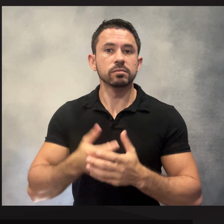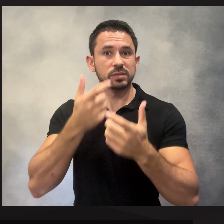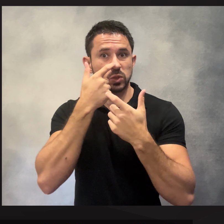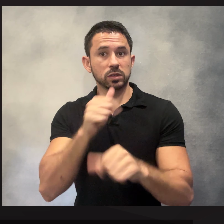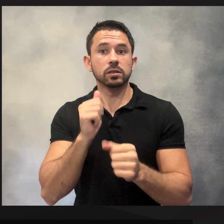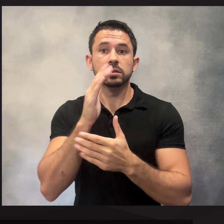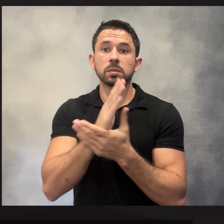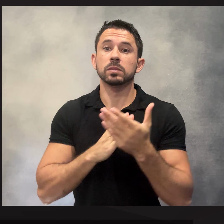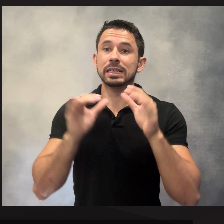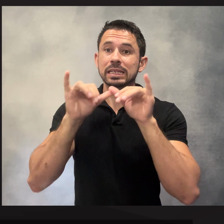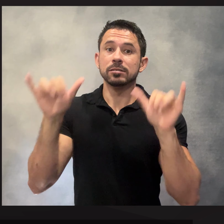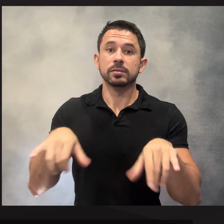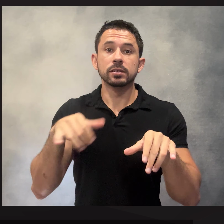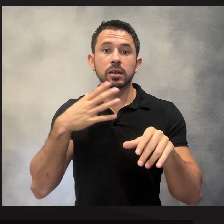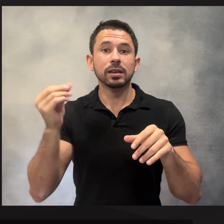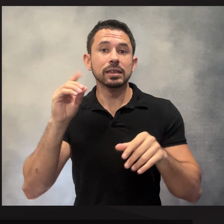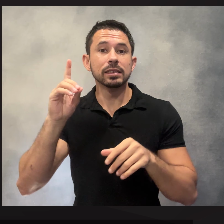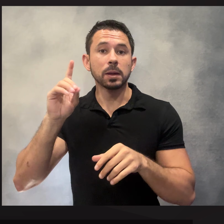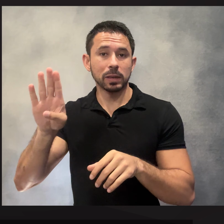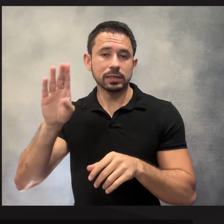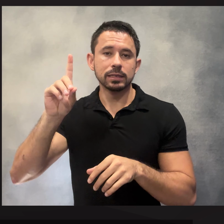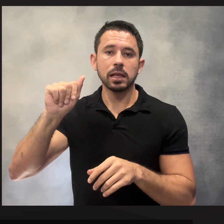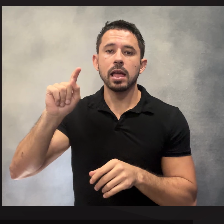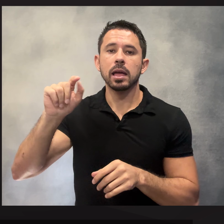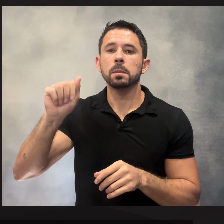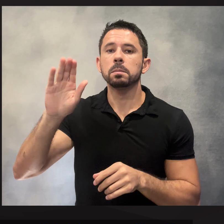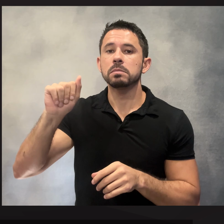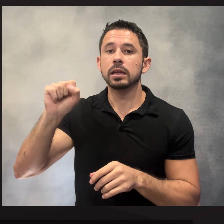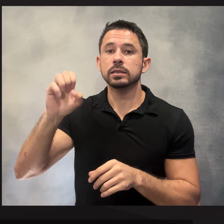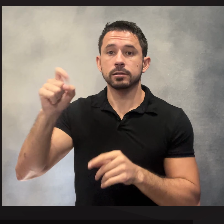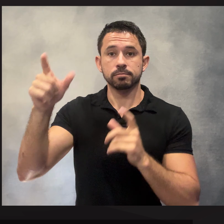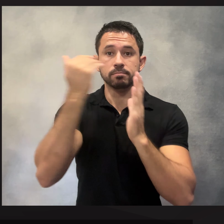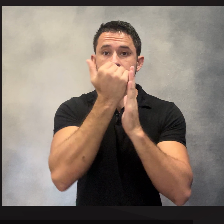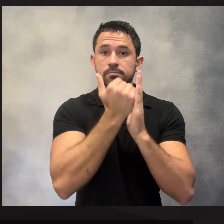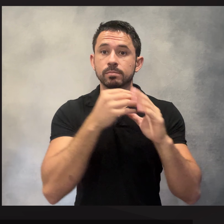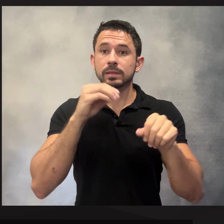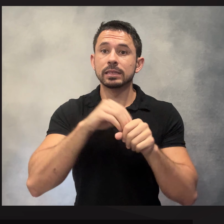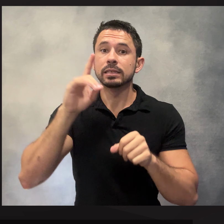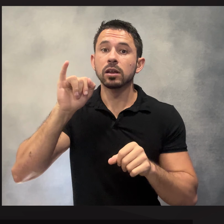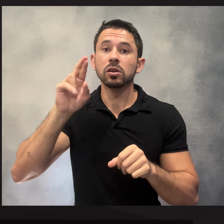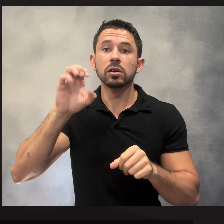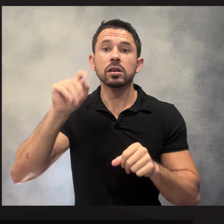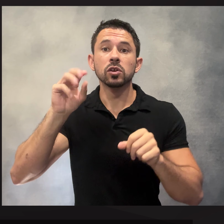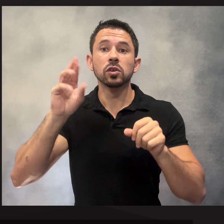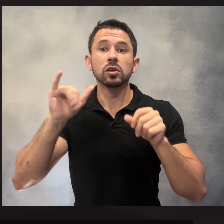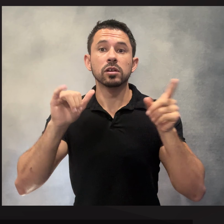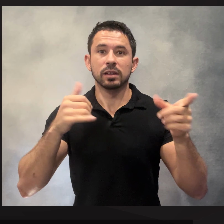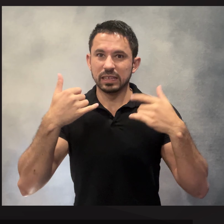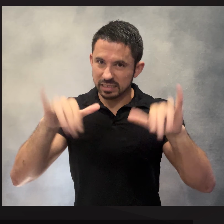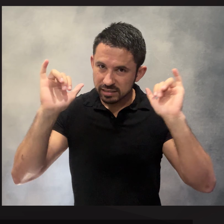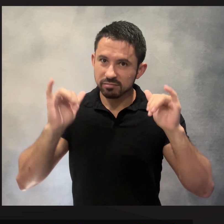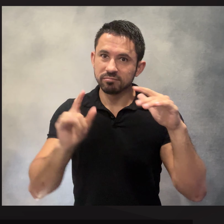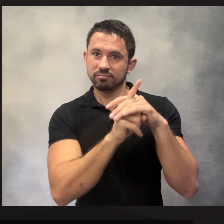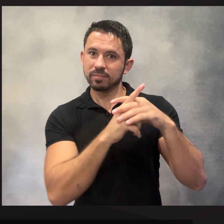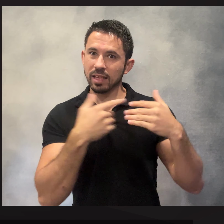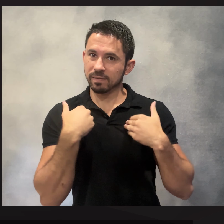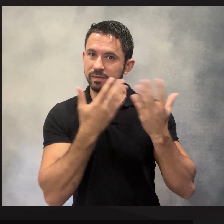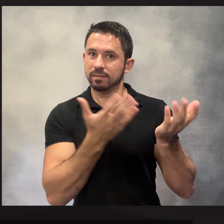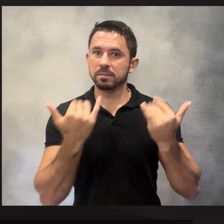Interestingly, some of the systems and databases outlined in this directory actually still exist today.